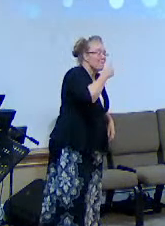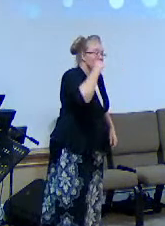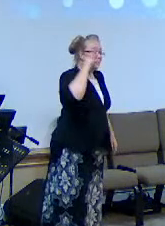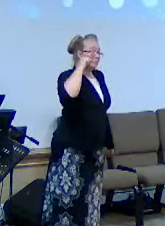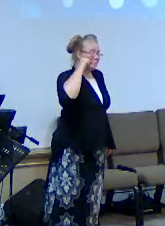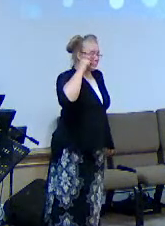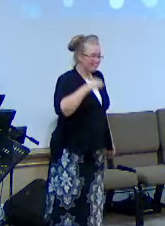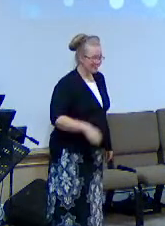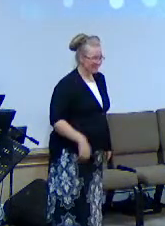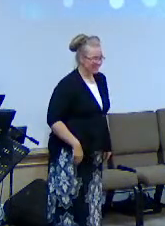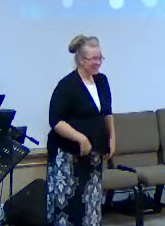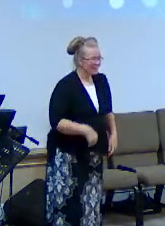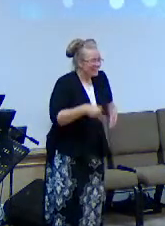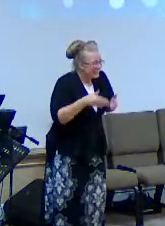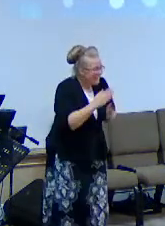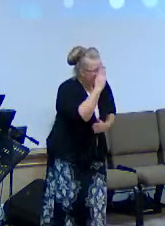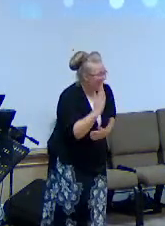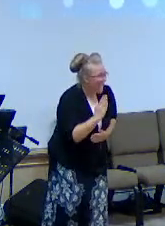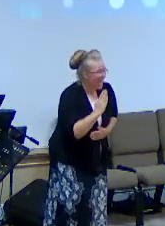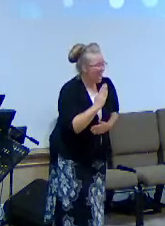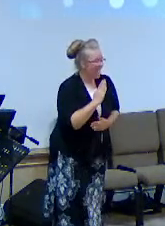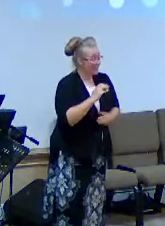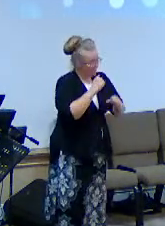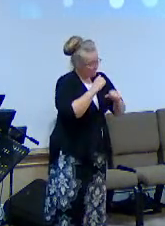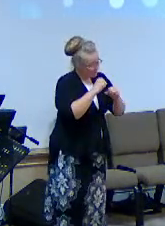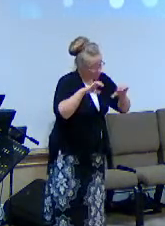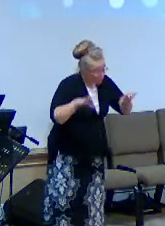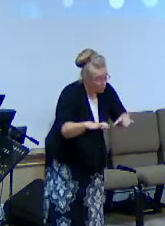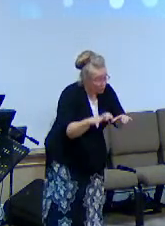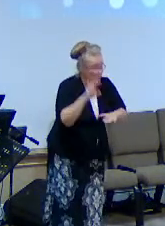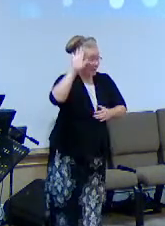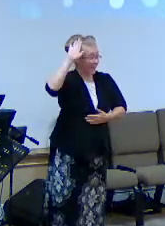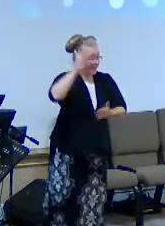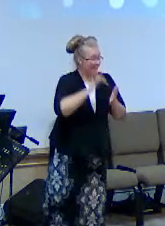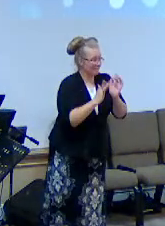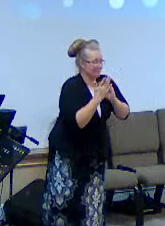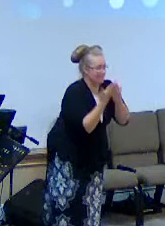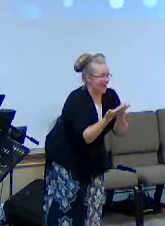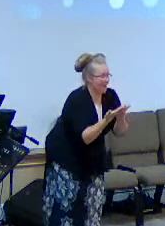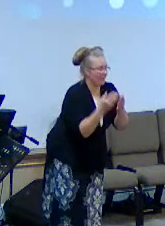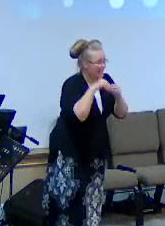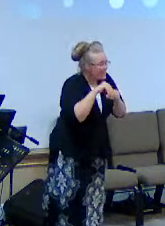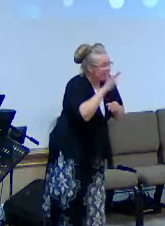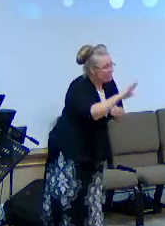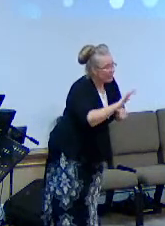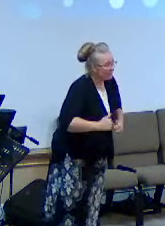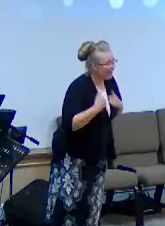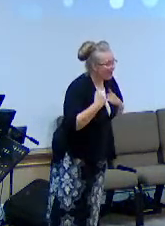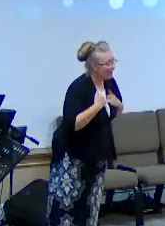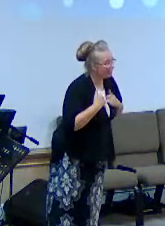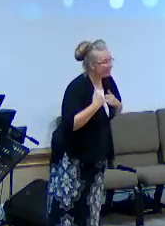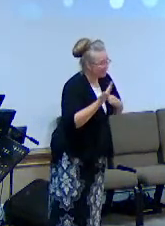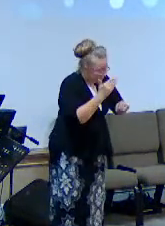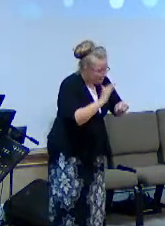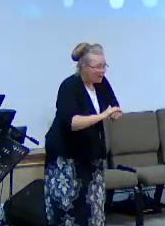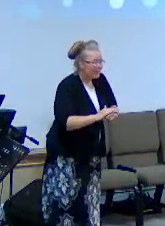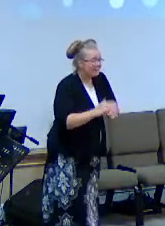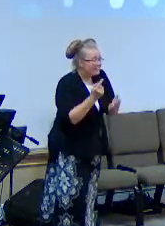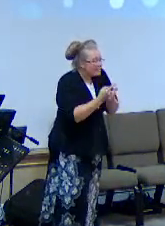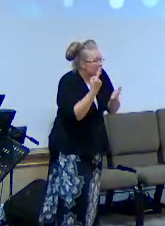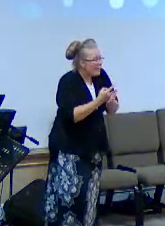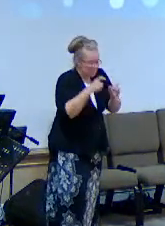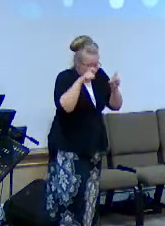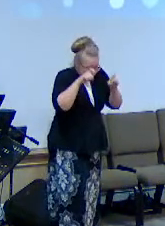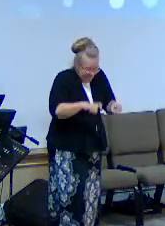it up and let God perform his word in your life. Amen. Come on, somebody. Amen. Sometimes you got to